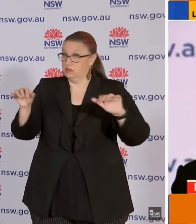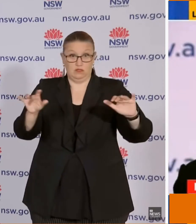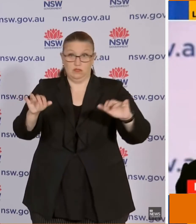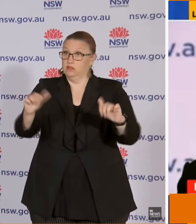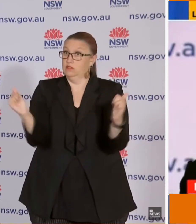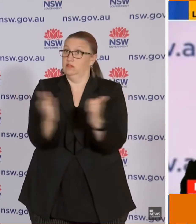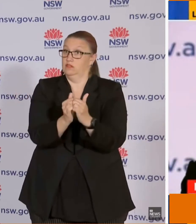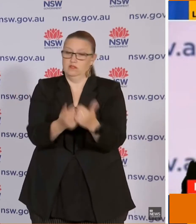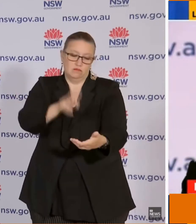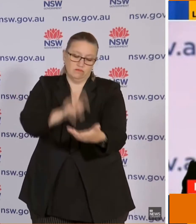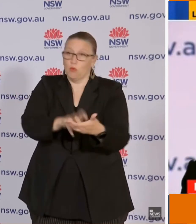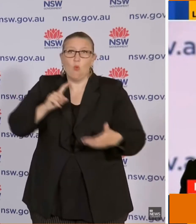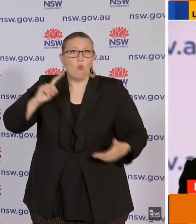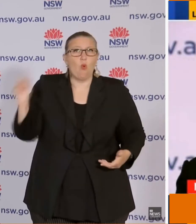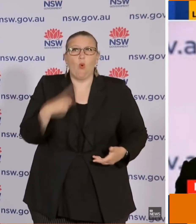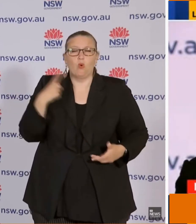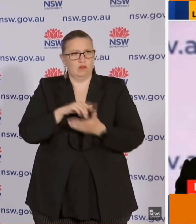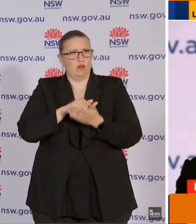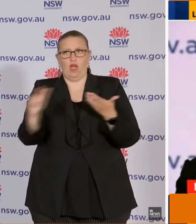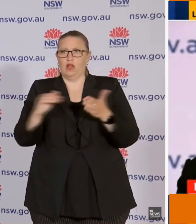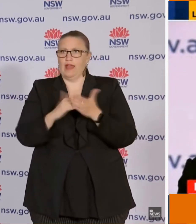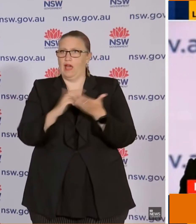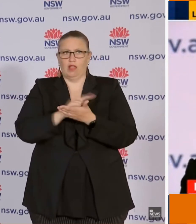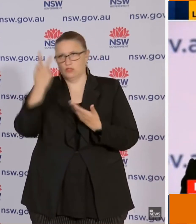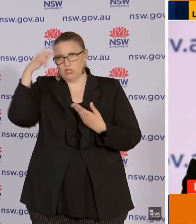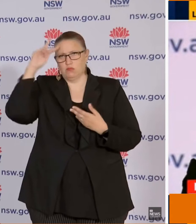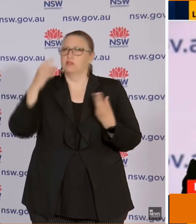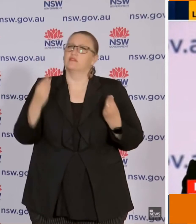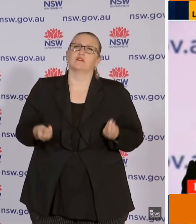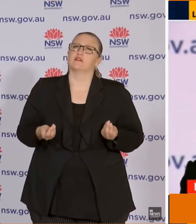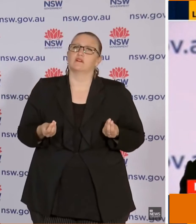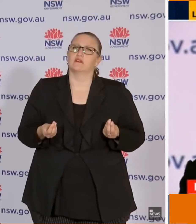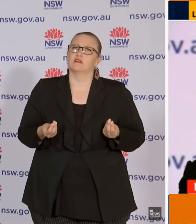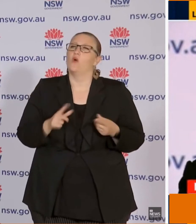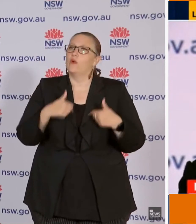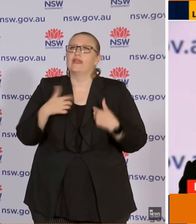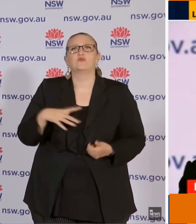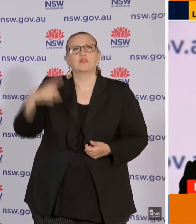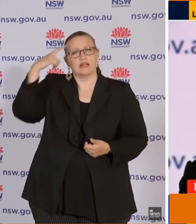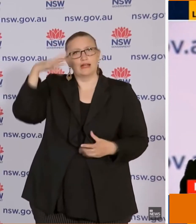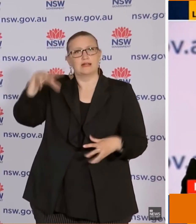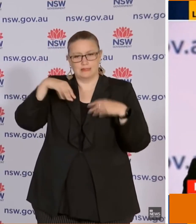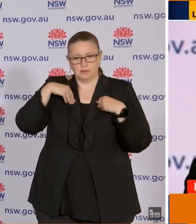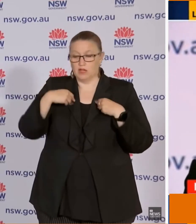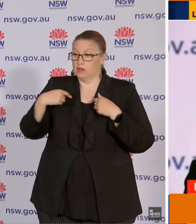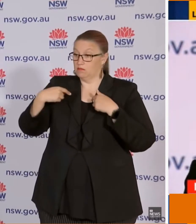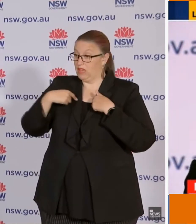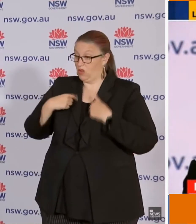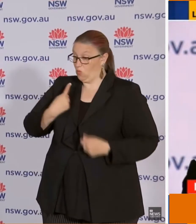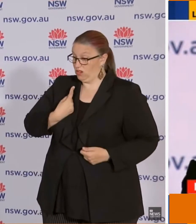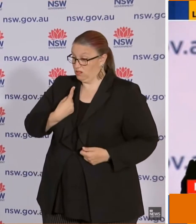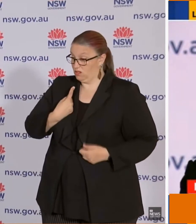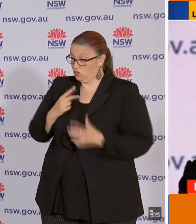of Australia, and accept that we have friends and relatives, work colleagues that live in different states, that we